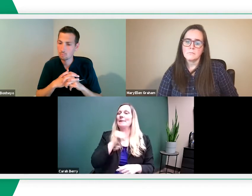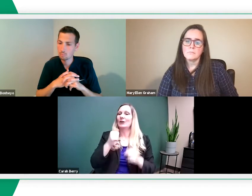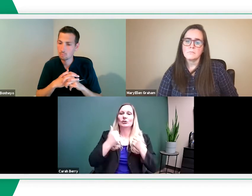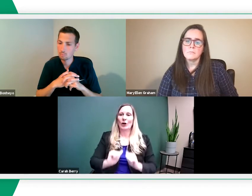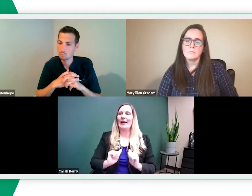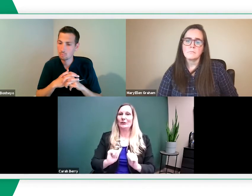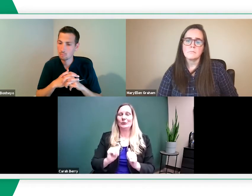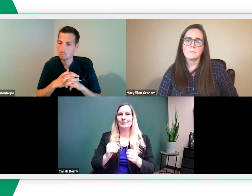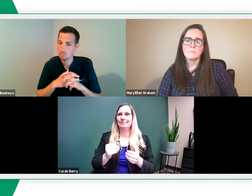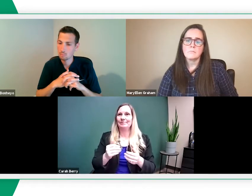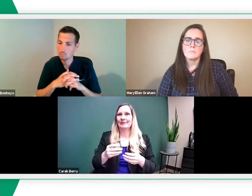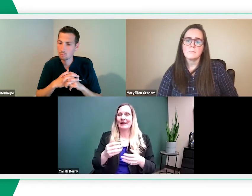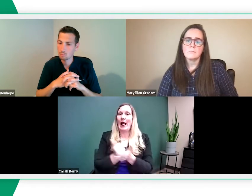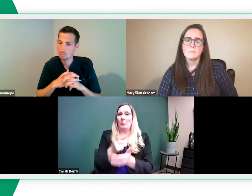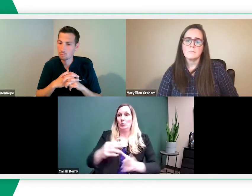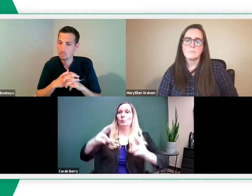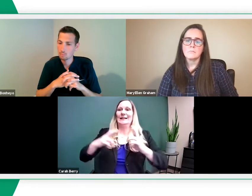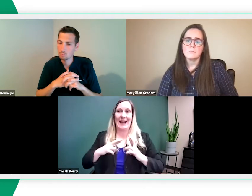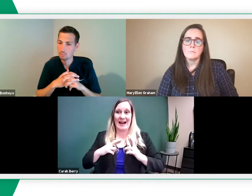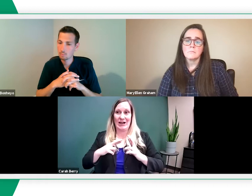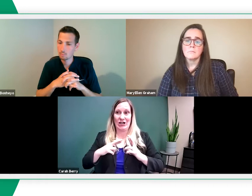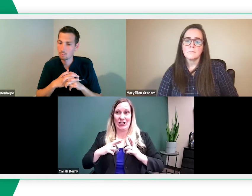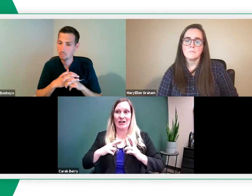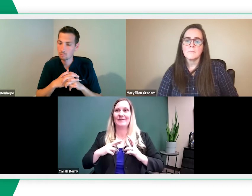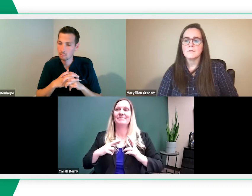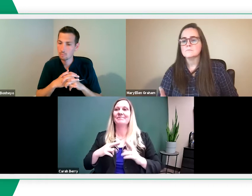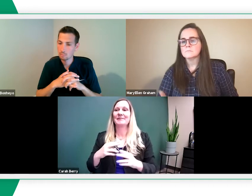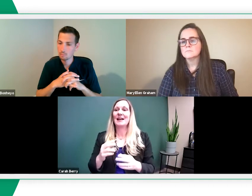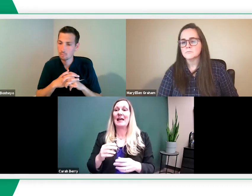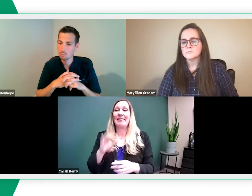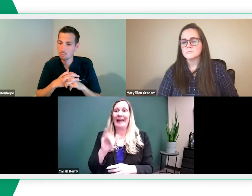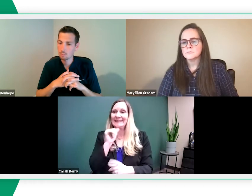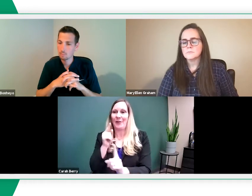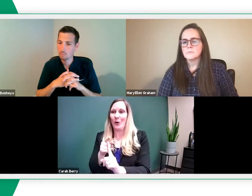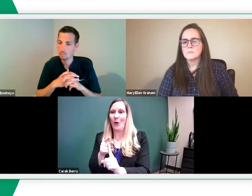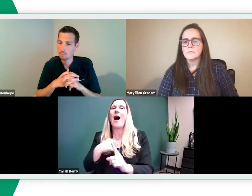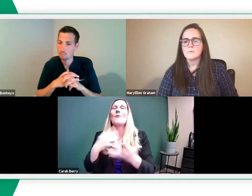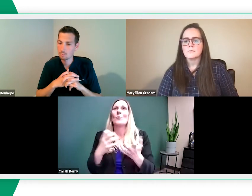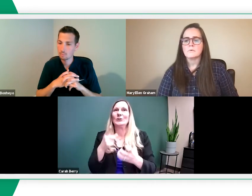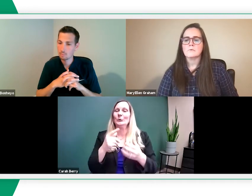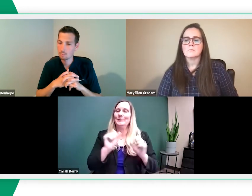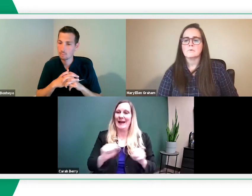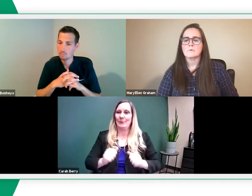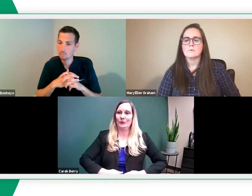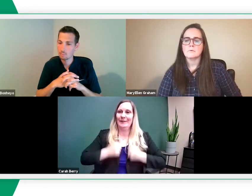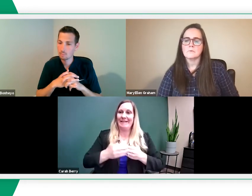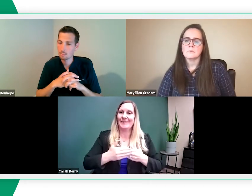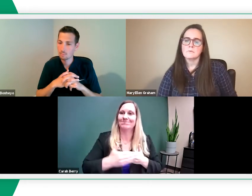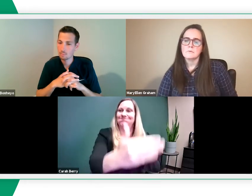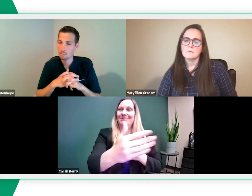I tell all of my clients, I'm not trying to help you retire. That's not my